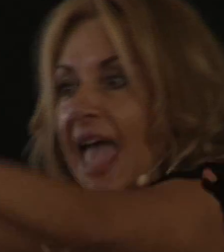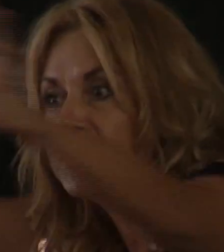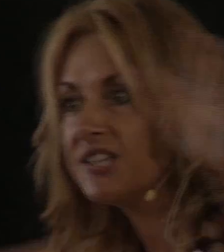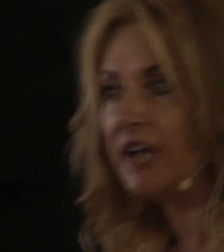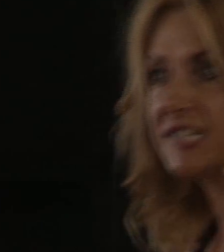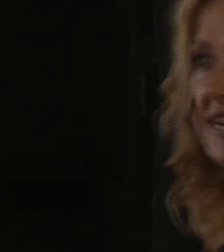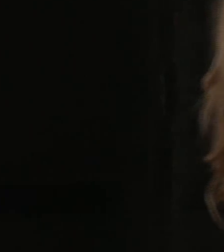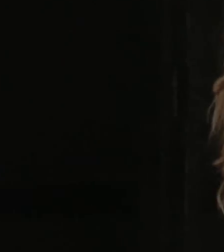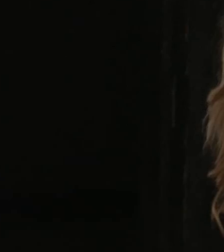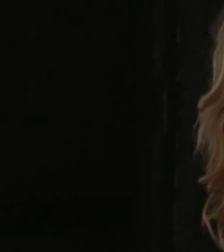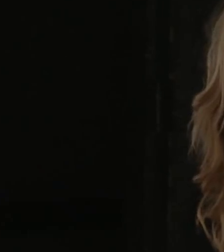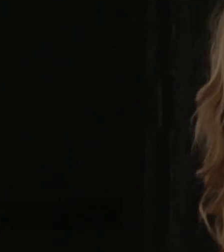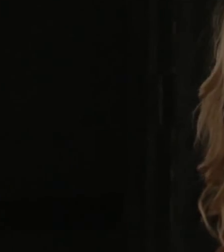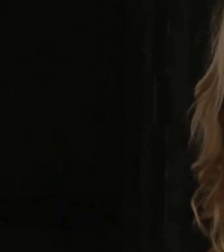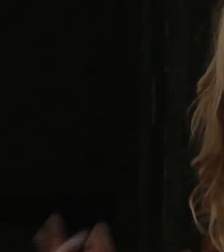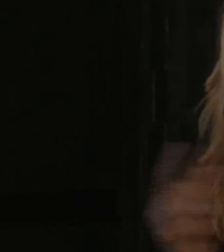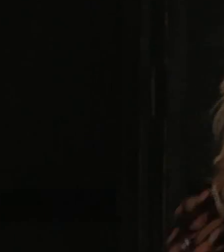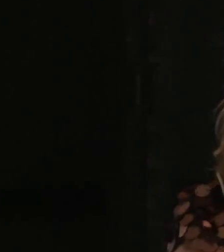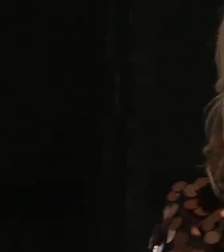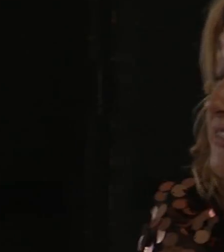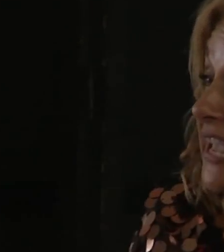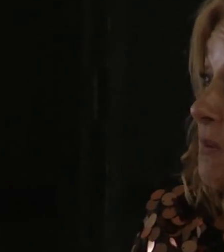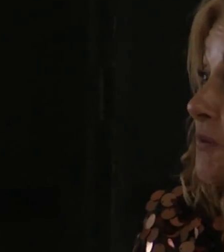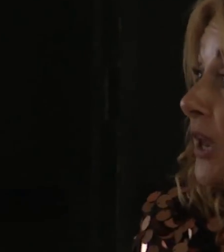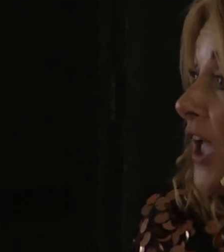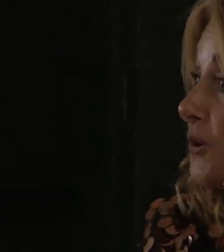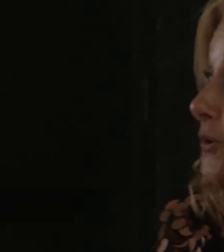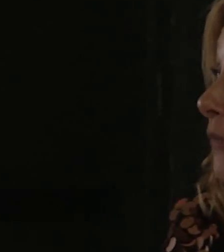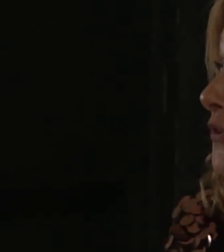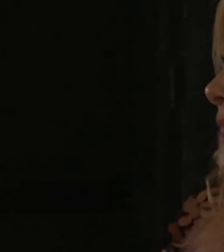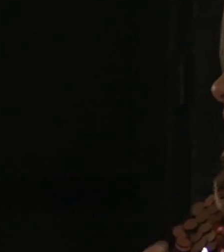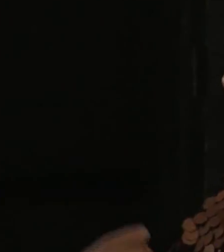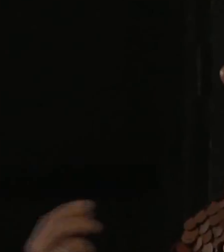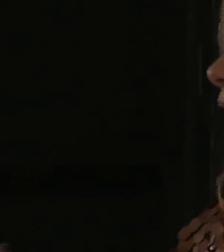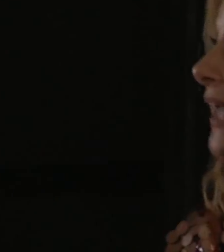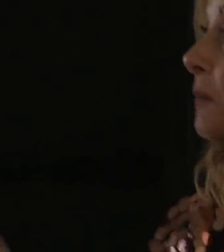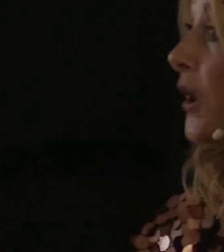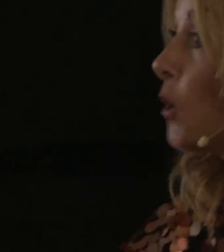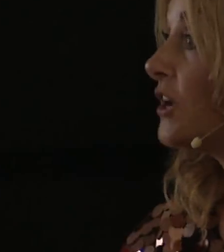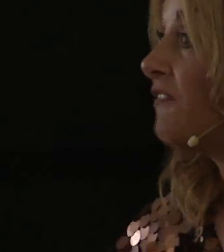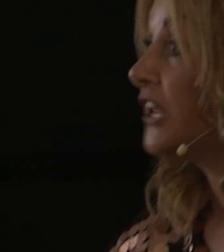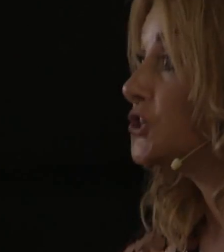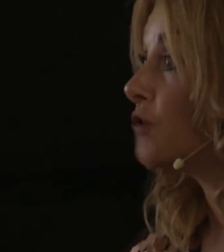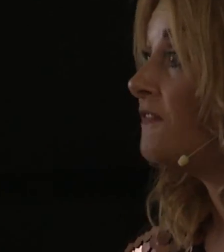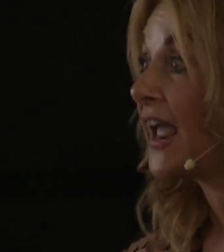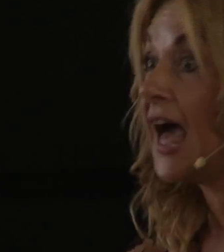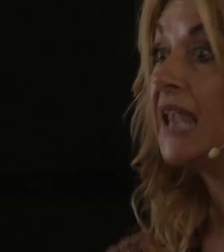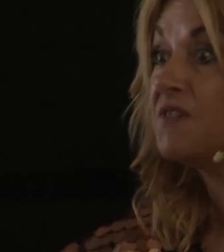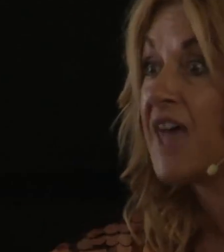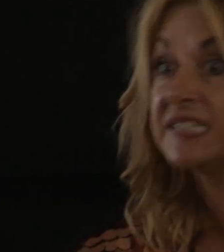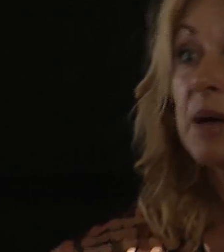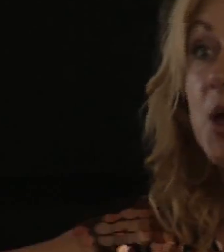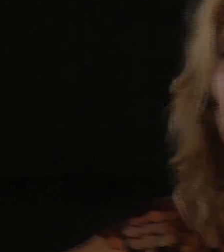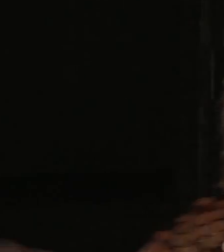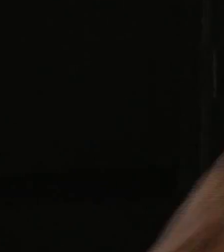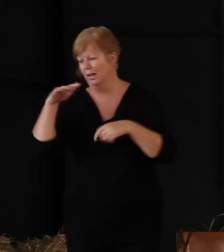around the outside stuff? Which is how we're coerced into thinking whether we like it or not, through media, through marketing. We're not good enough unless you drive that car, live in